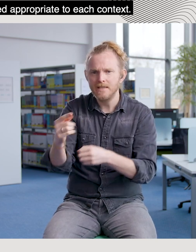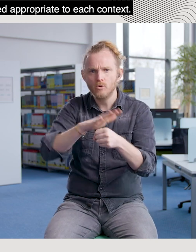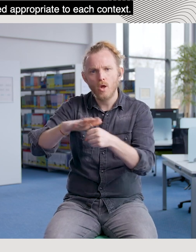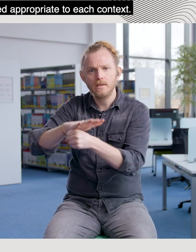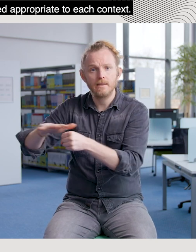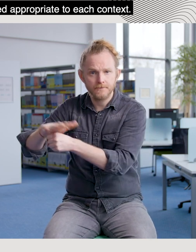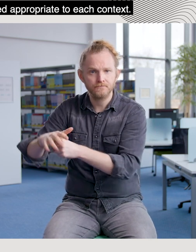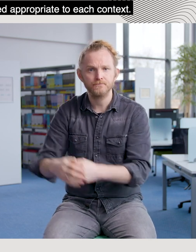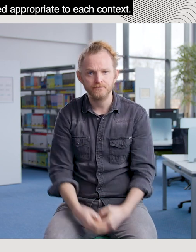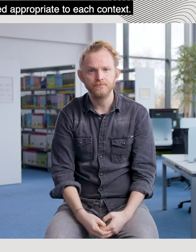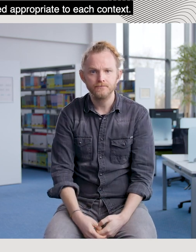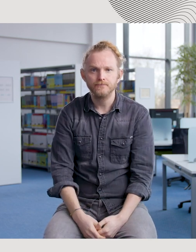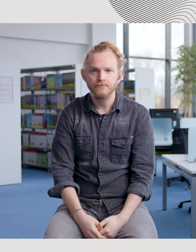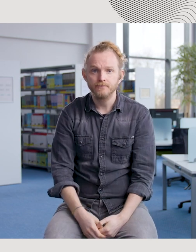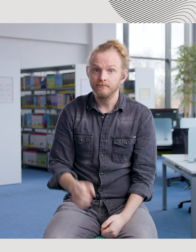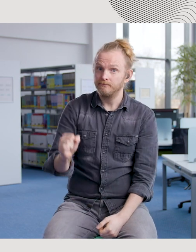appropriate to each context.